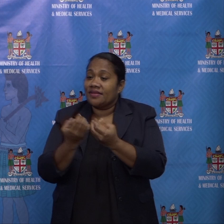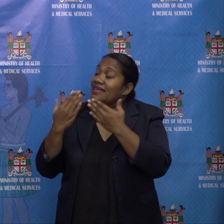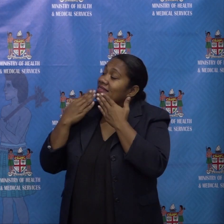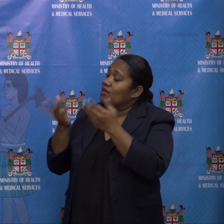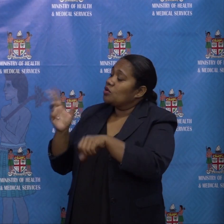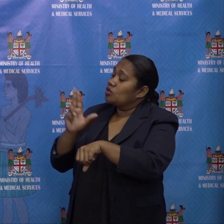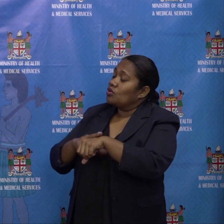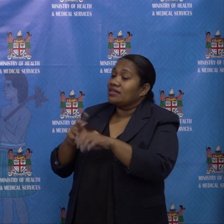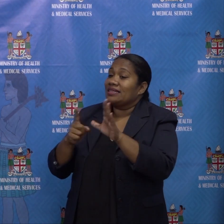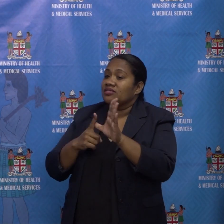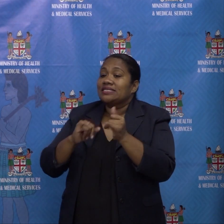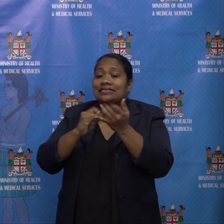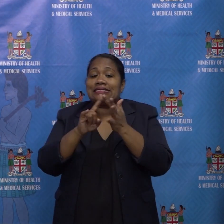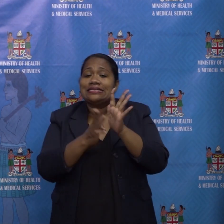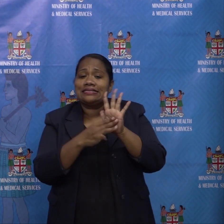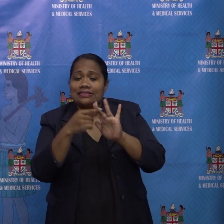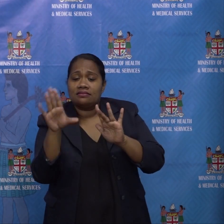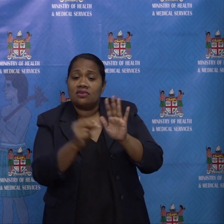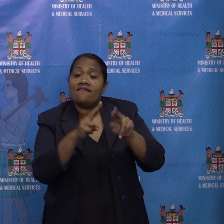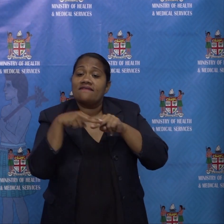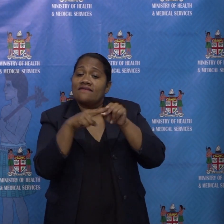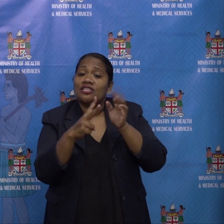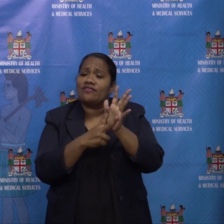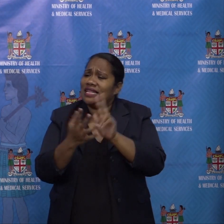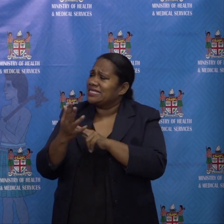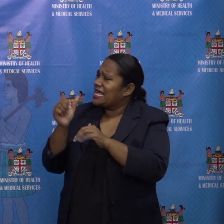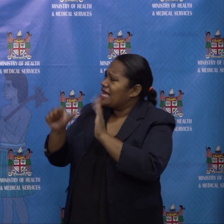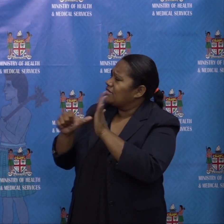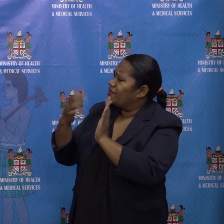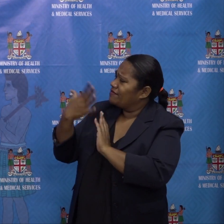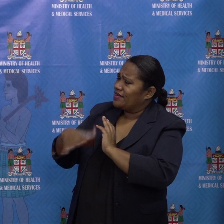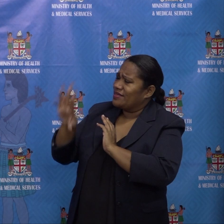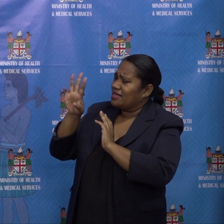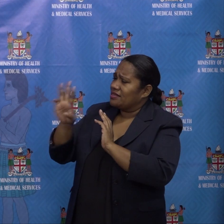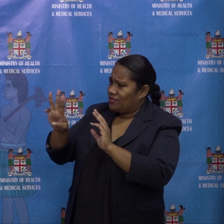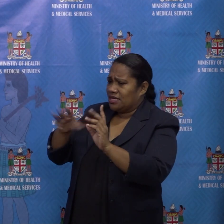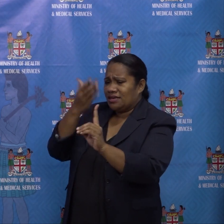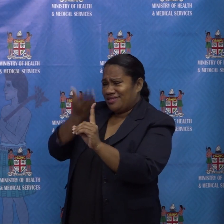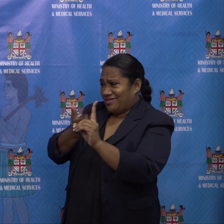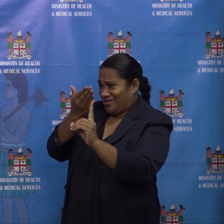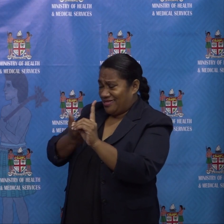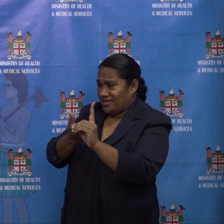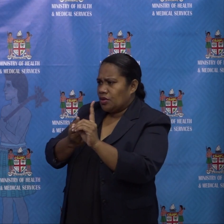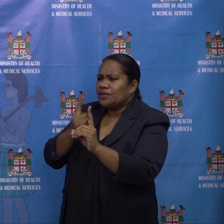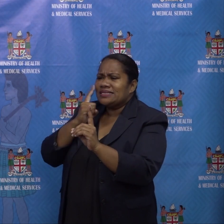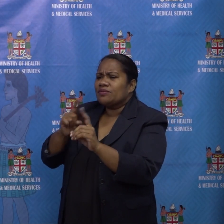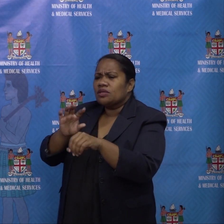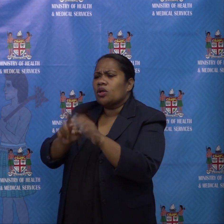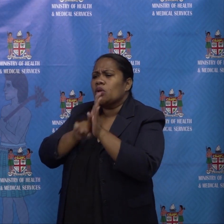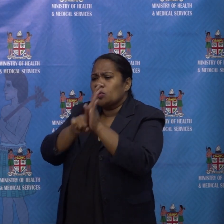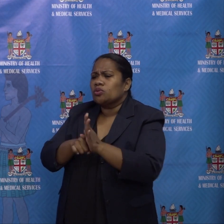Dr. Alicia Semi Turanga from Fiji Village. The 53-year-old patient who had surgery and was seen by the Lota Hospital doctor